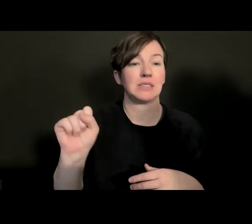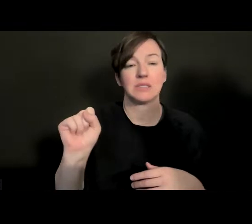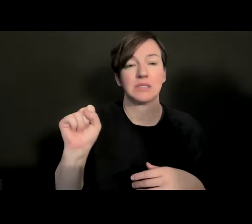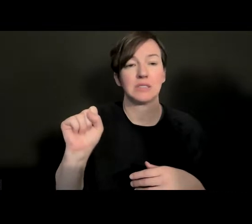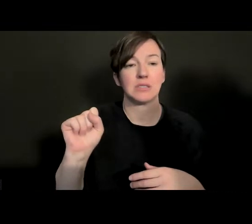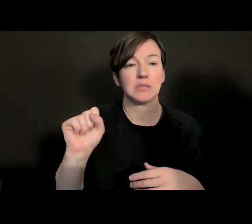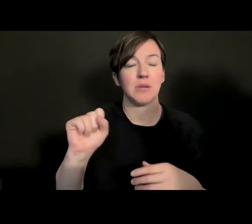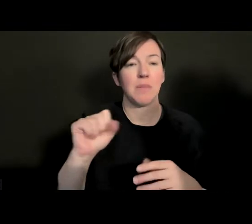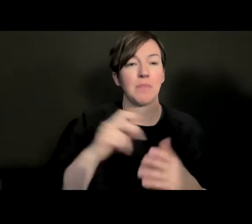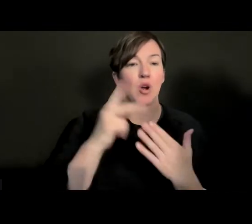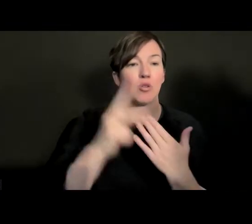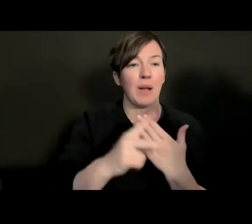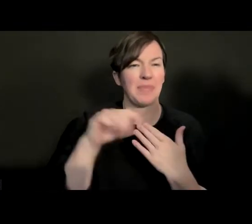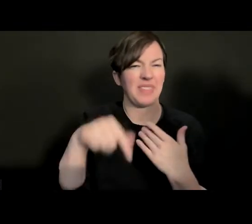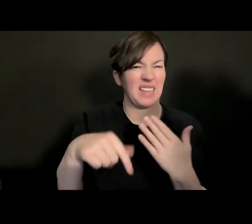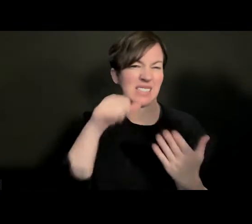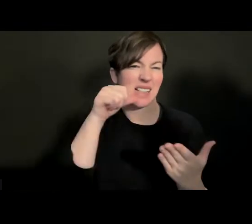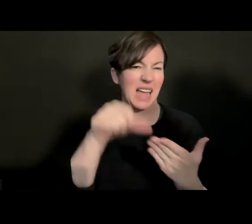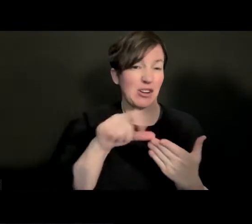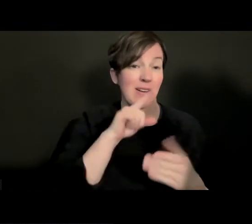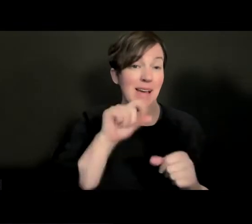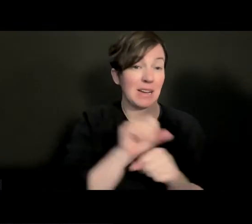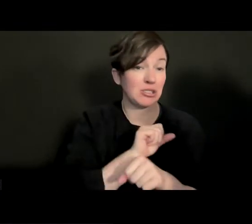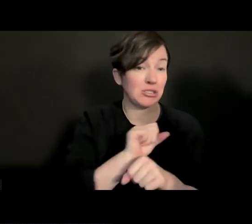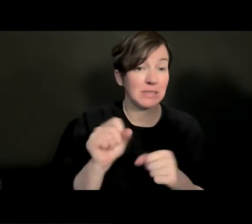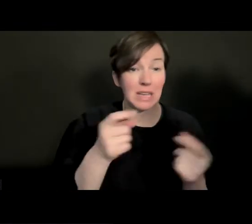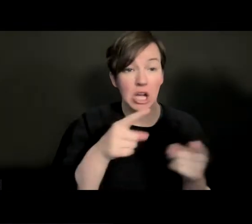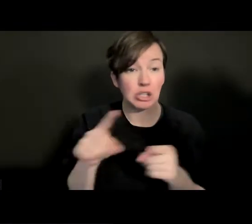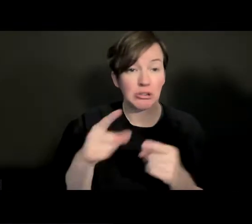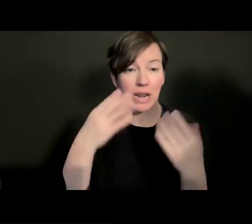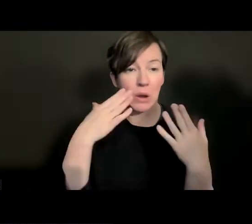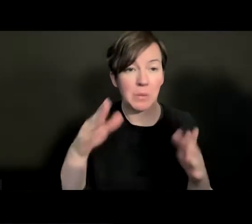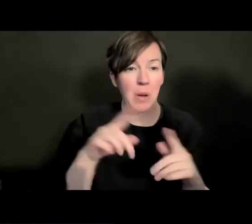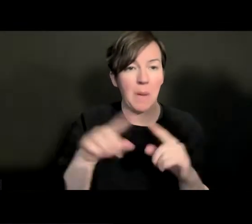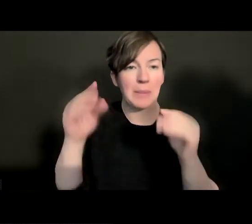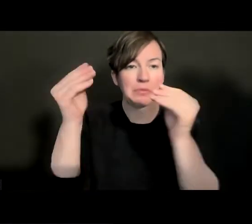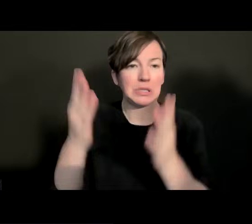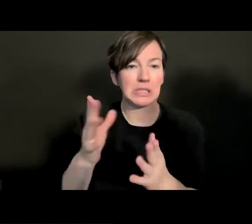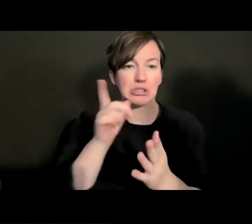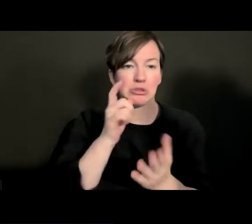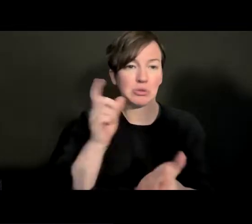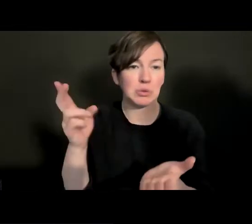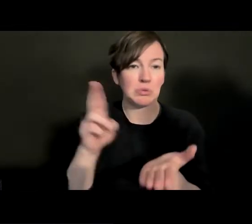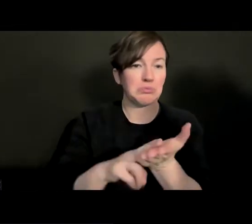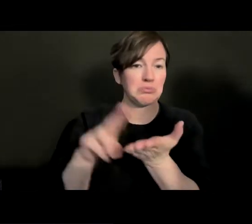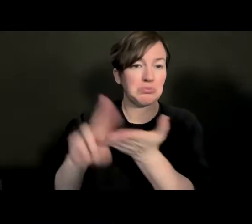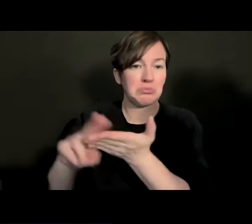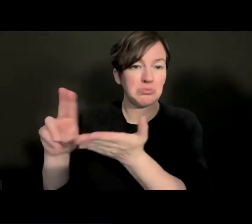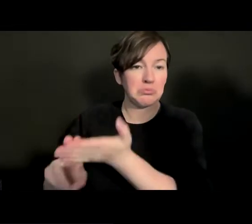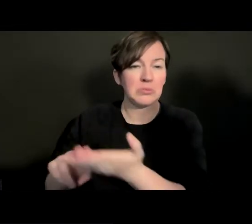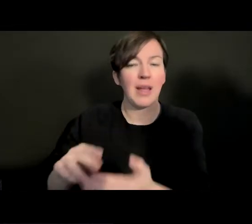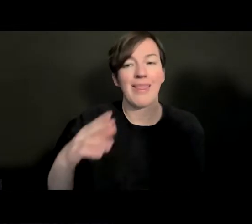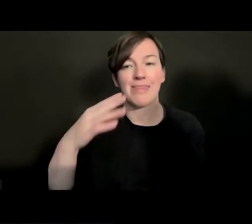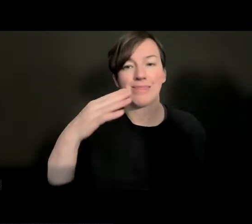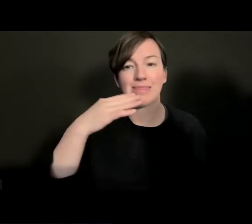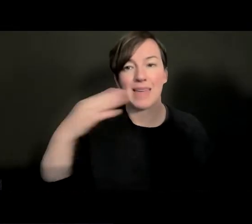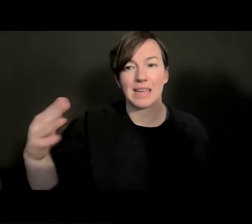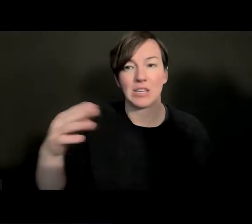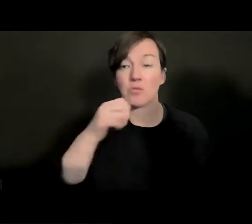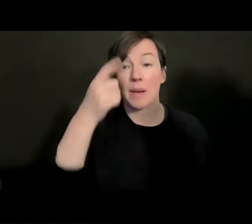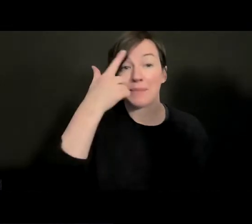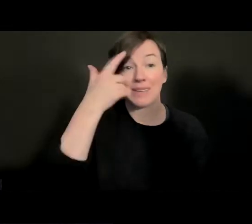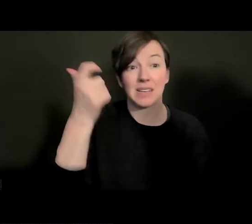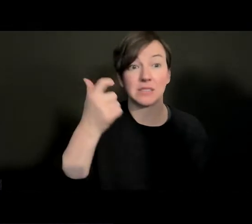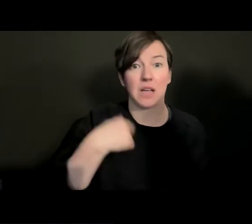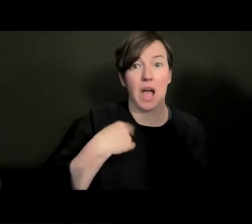this letter has actually occurred, I don't know, I haven't seen it, but if to the teachers who signed off on this, I would say, Thank you. Not because I agree with it, what